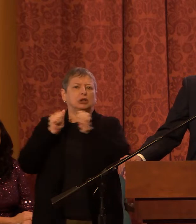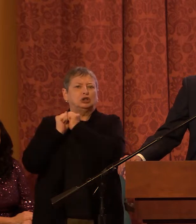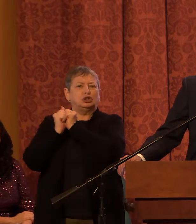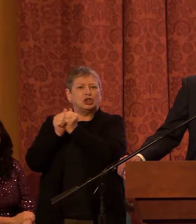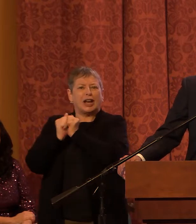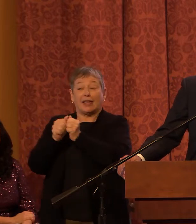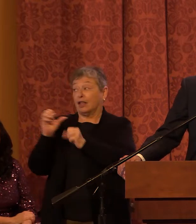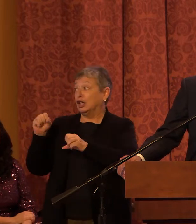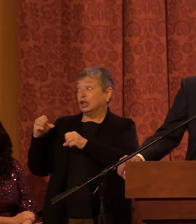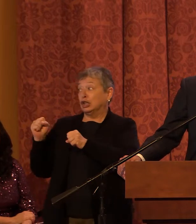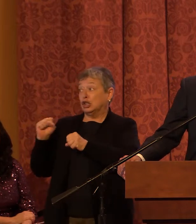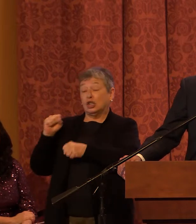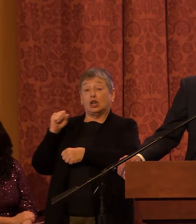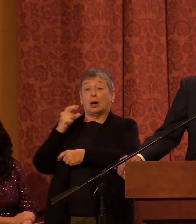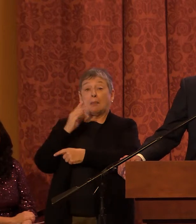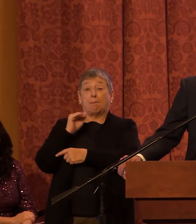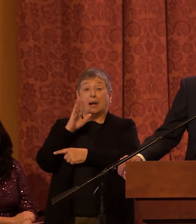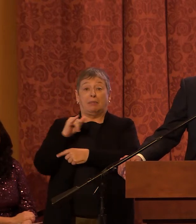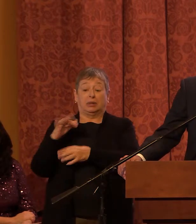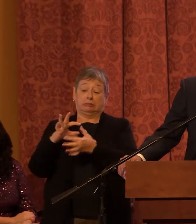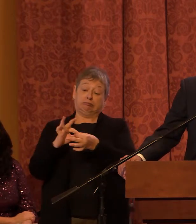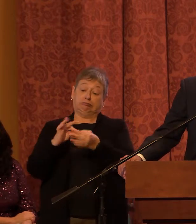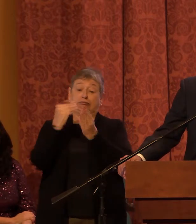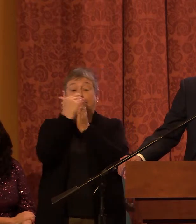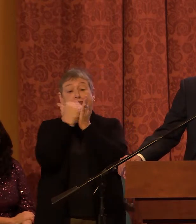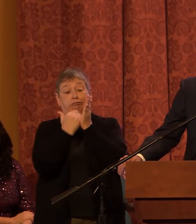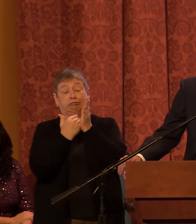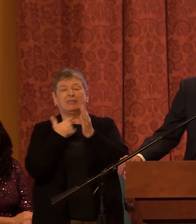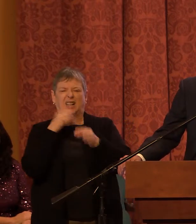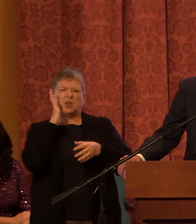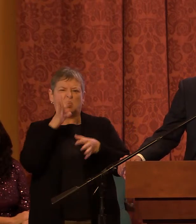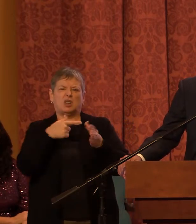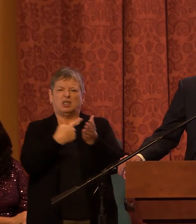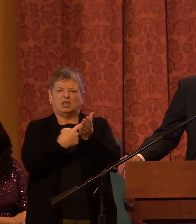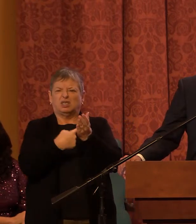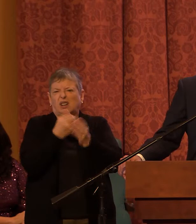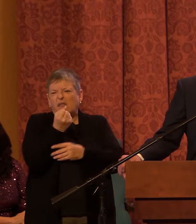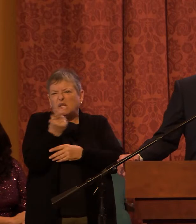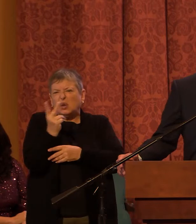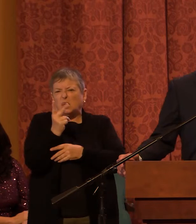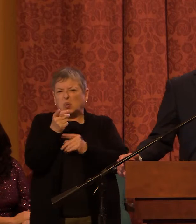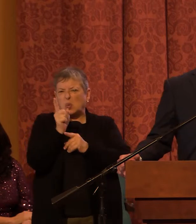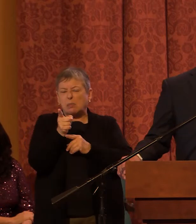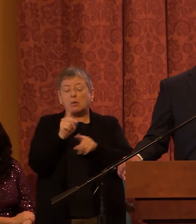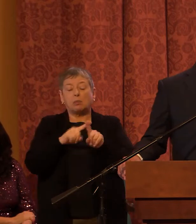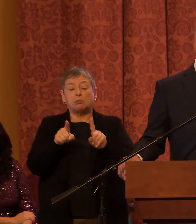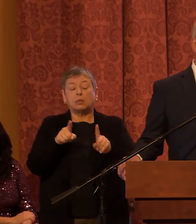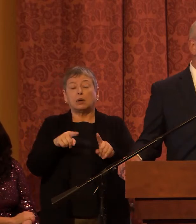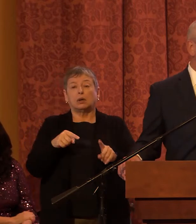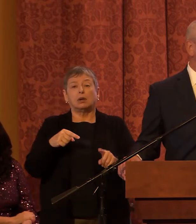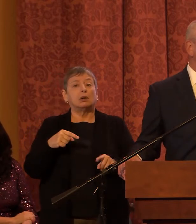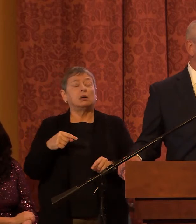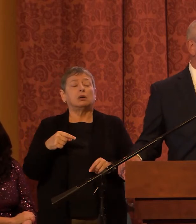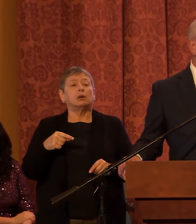the full listing, and I'm going to go over just a few of those in just a moment. But what we can